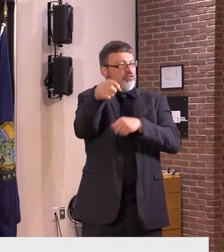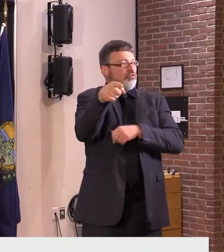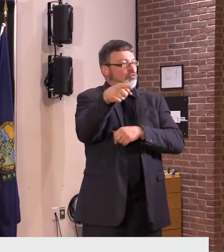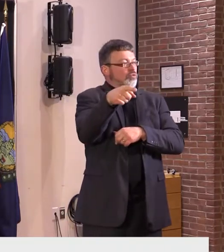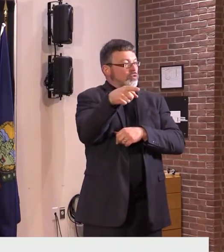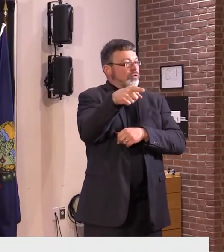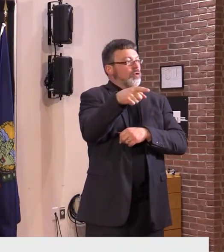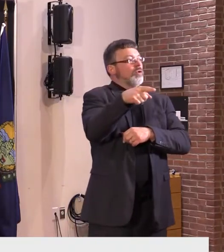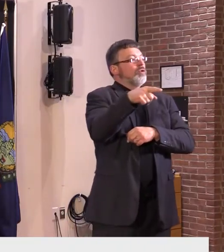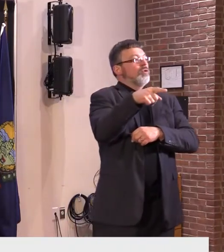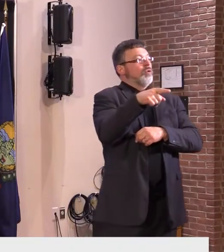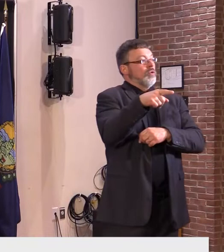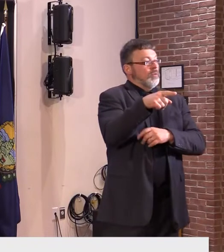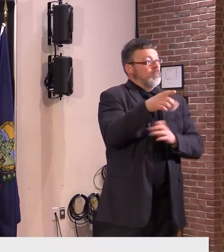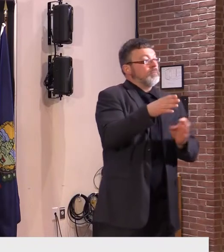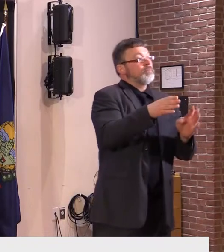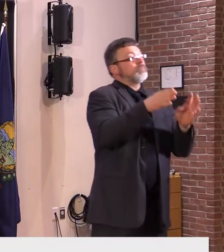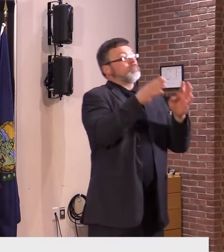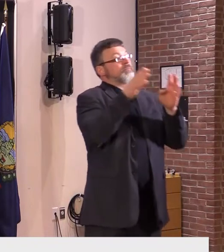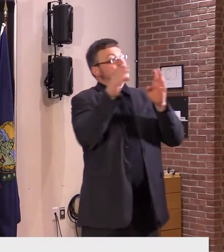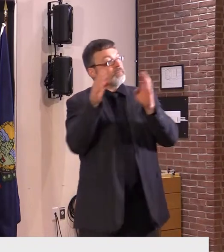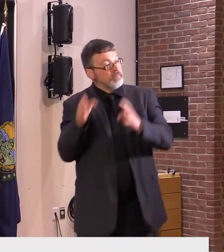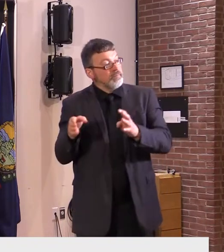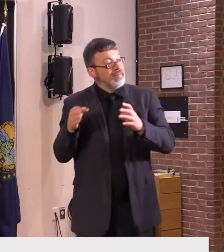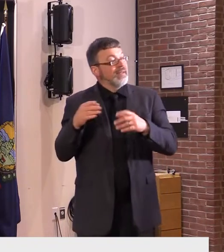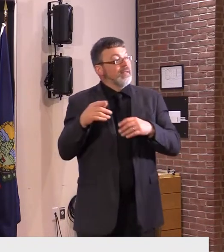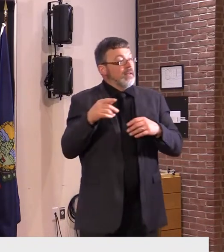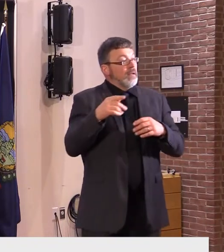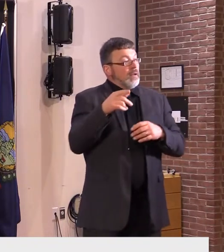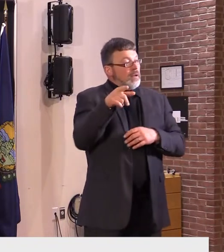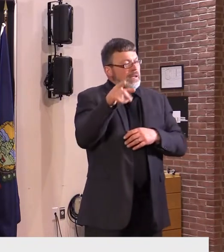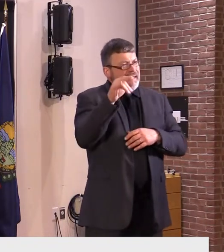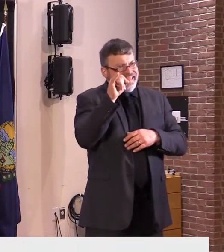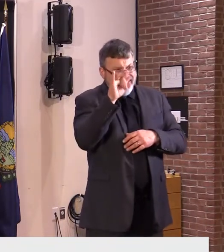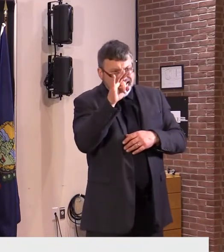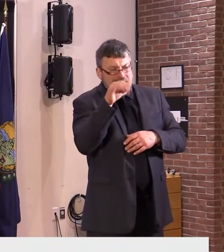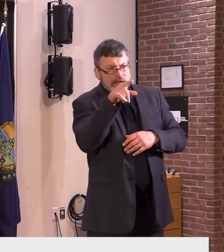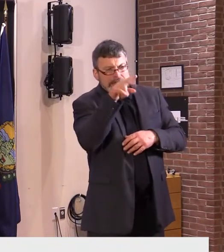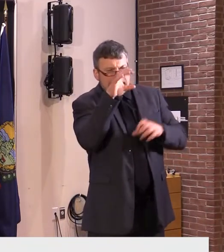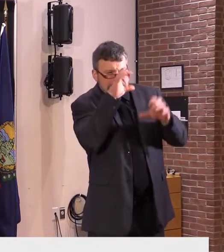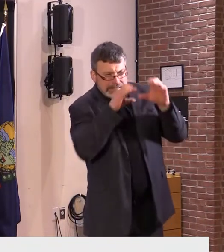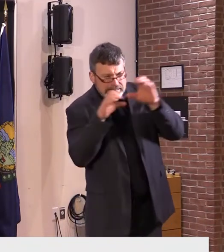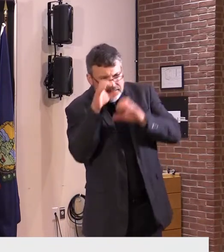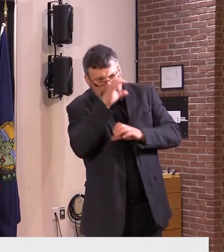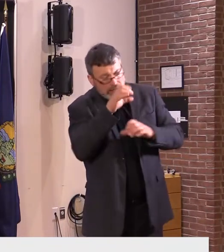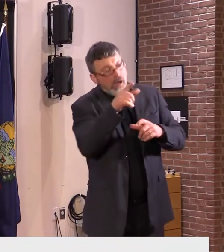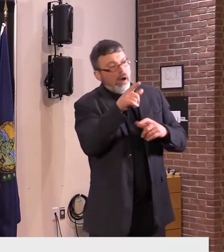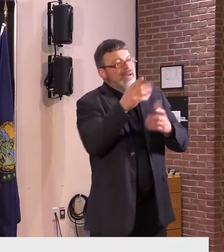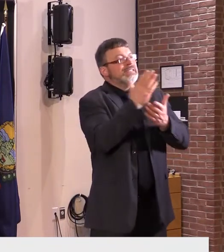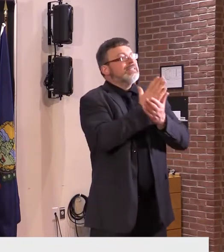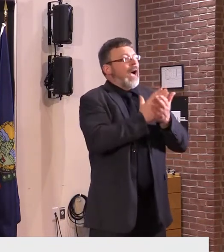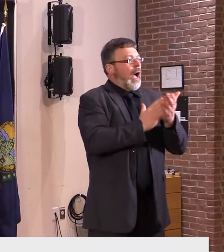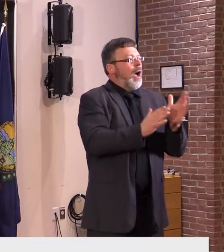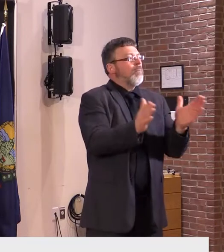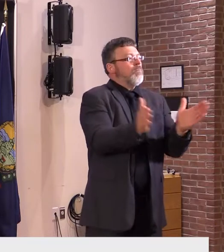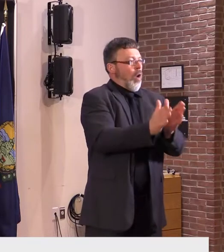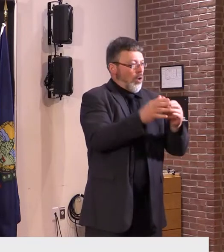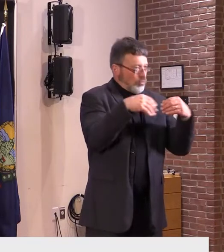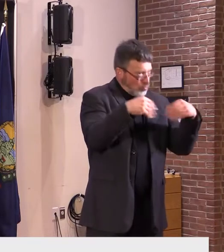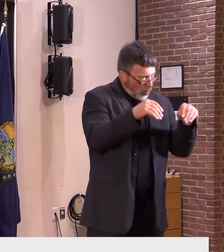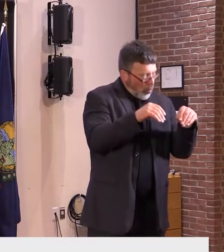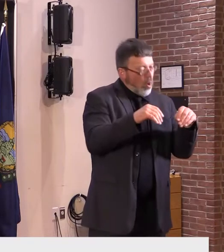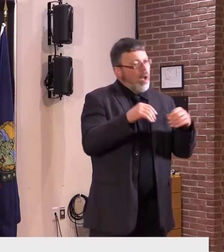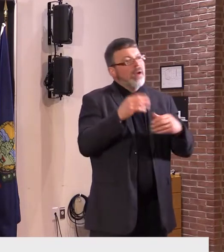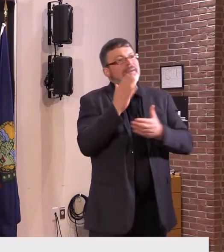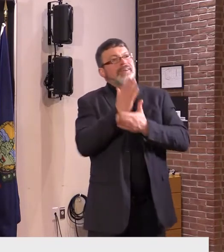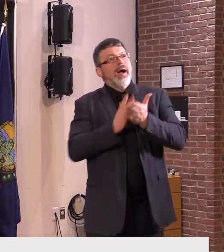small stores and some pharmacies may have adequate formula supplies if they can't find it in some of the larger supermarkets they're searching